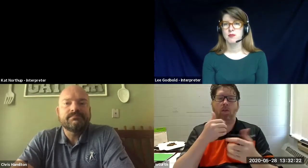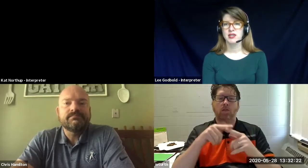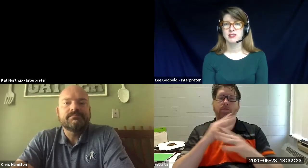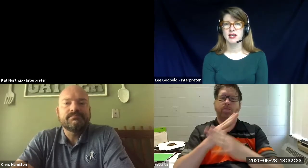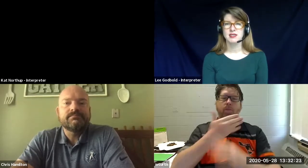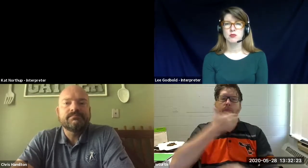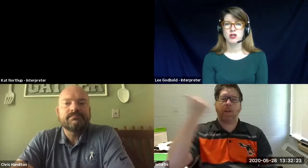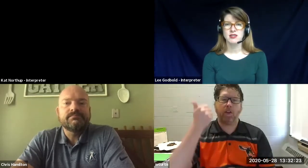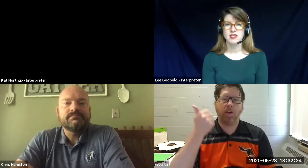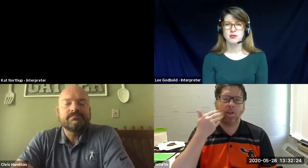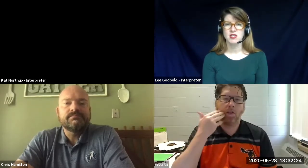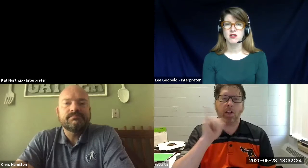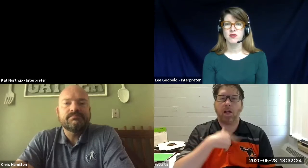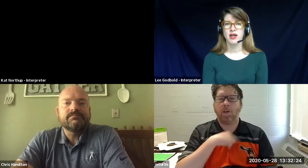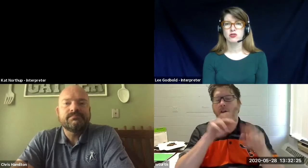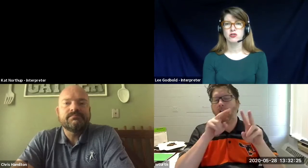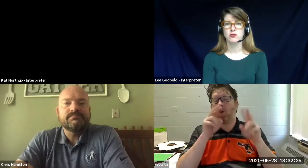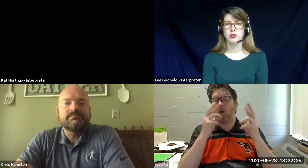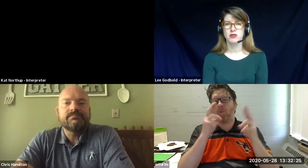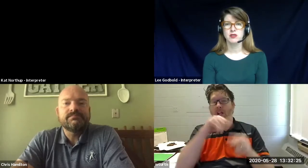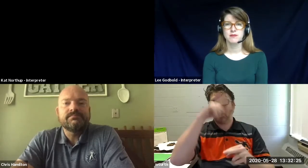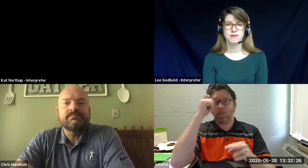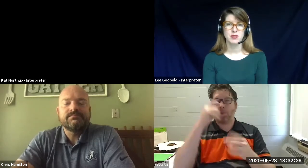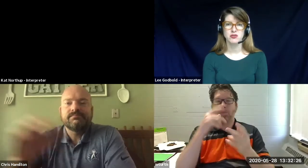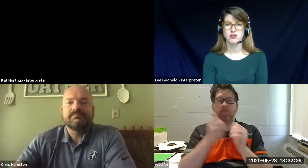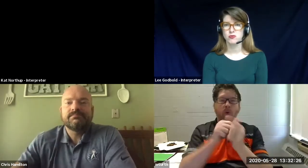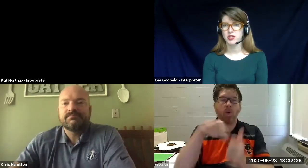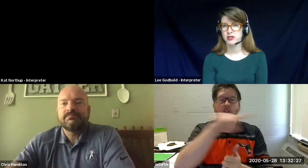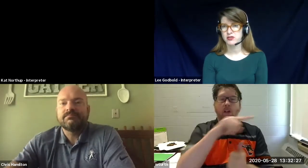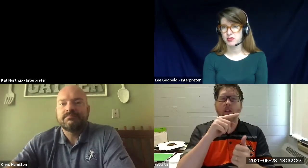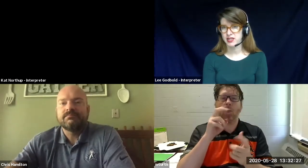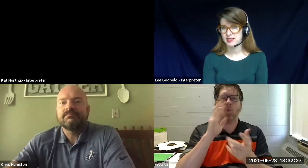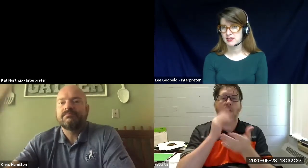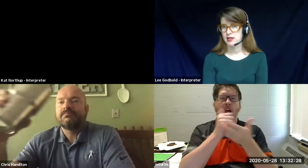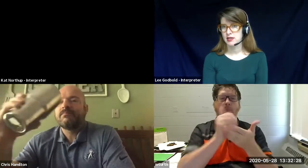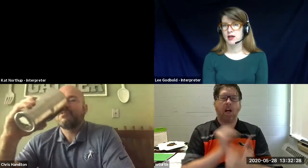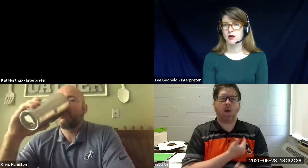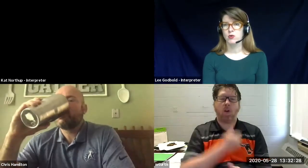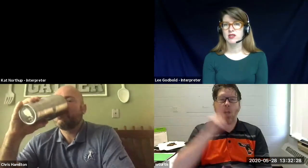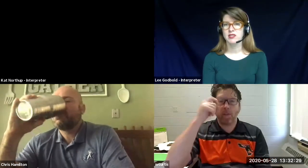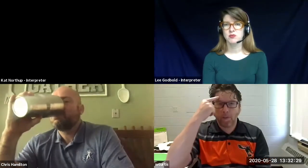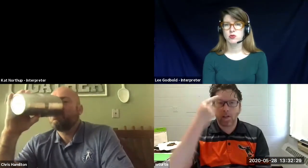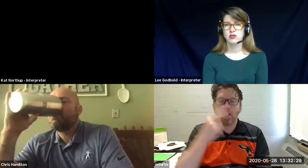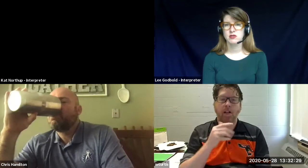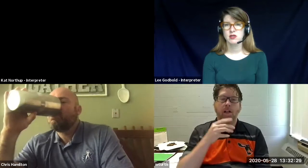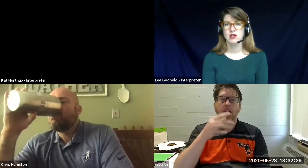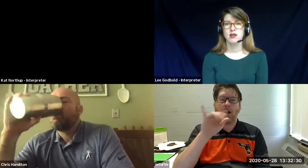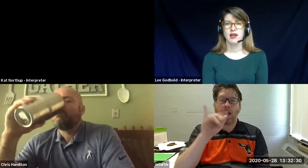But that similar concept of how to put better social barriers in place within sports,